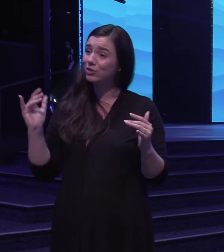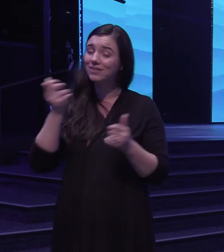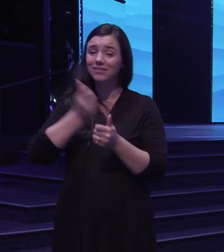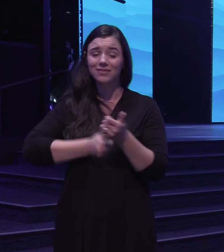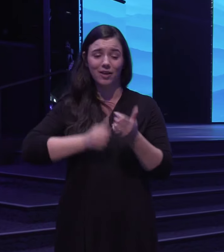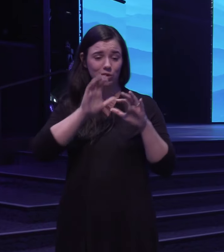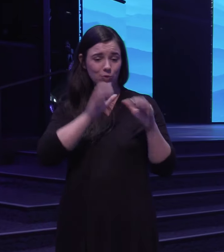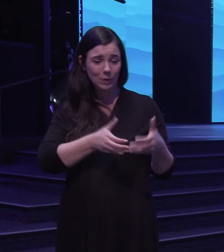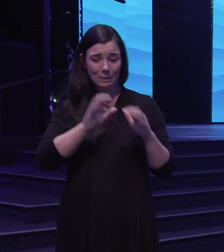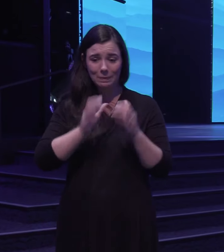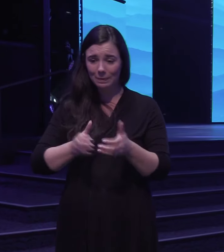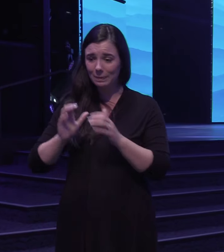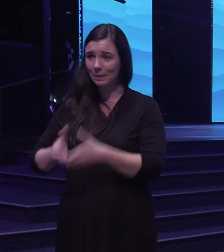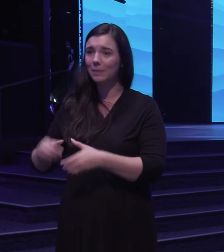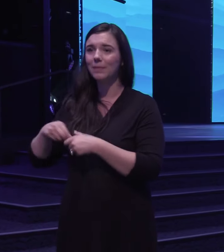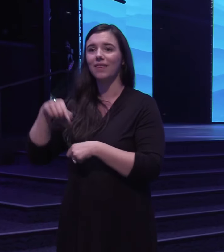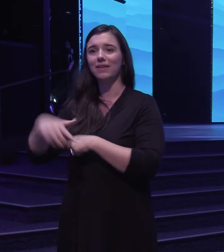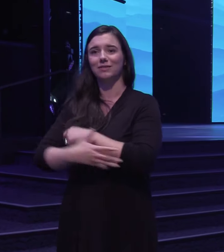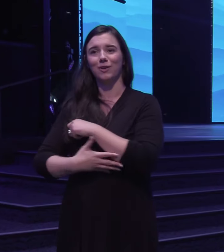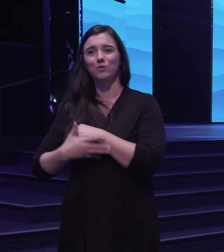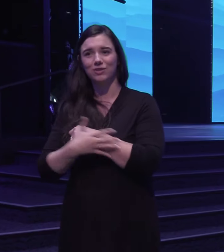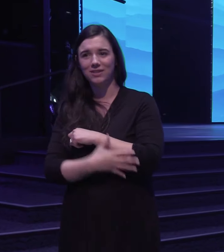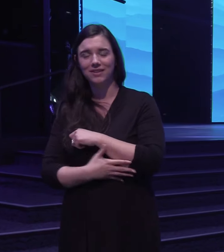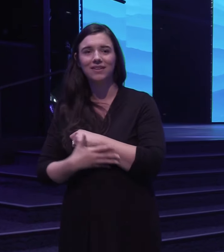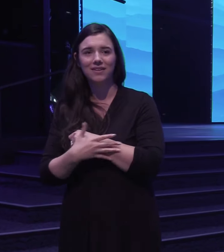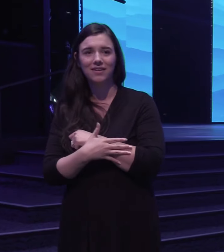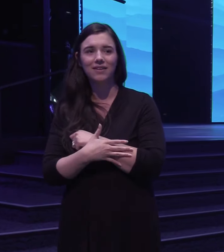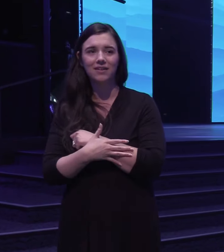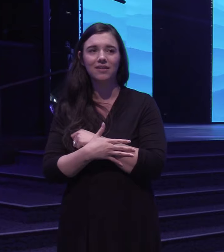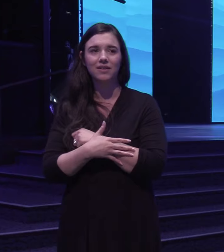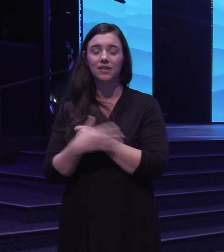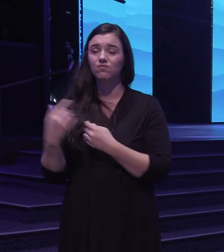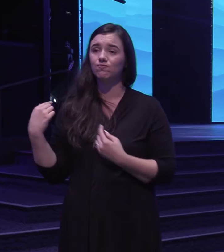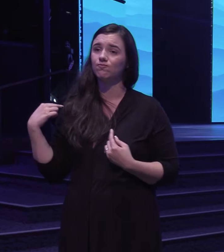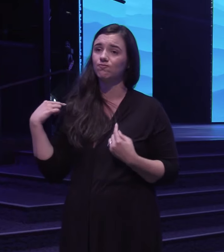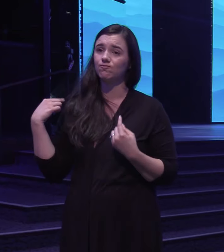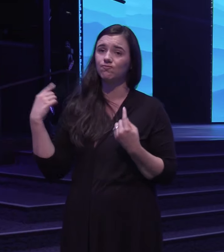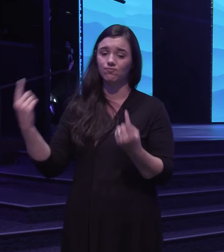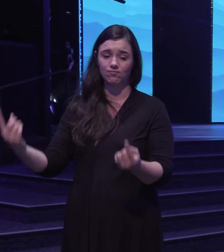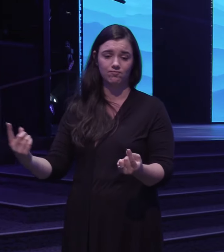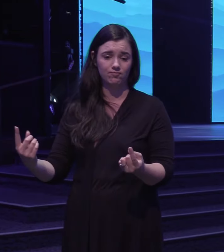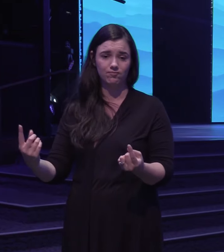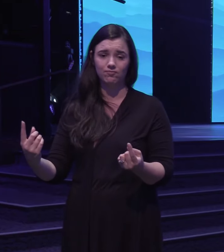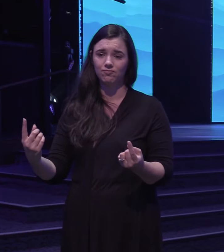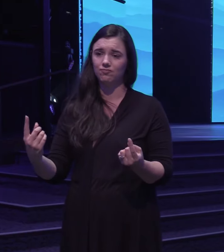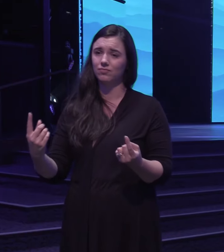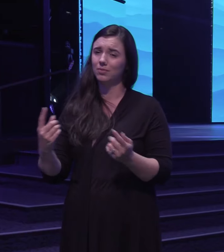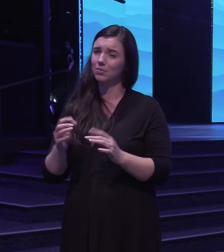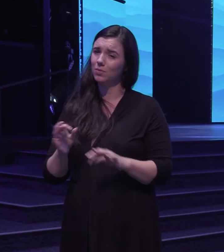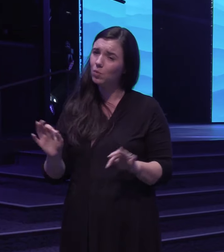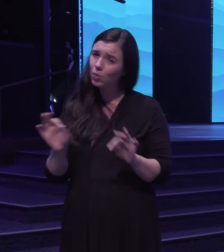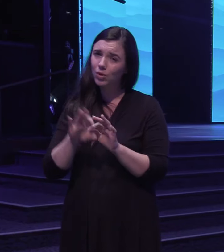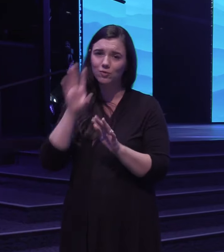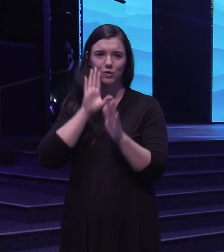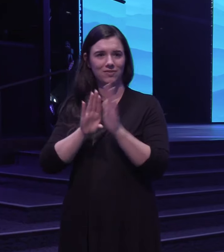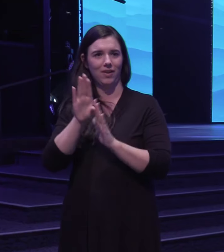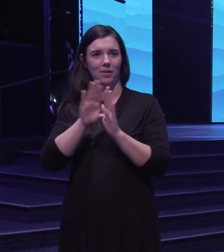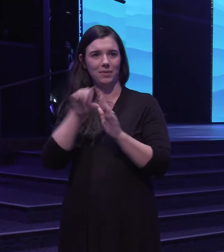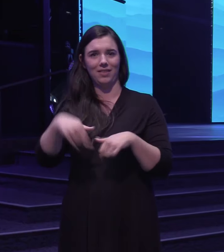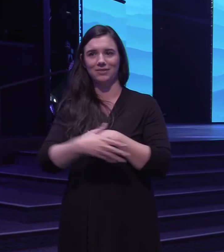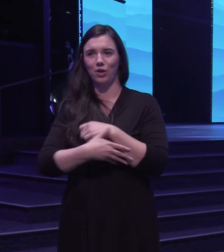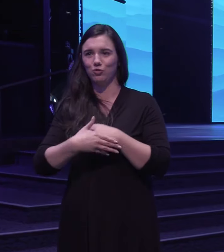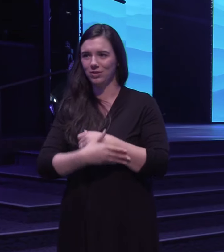group in this nation has been very important to the development of this